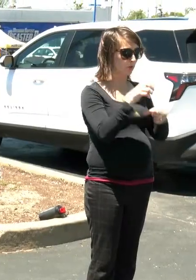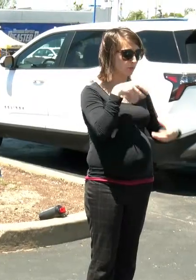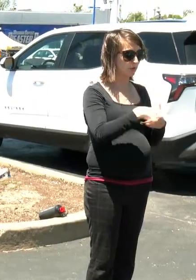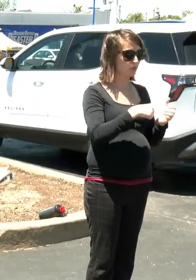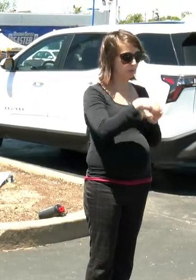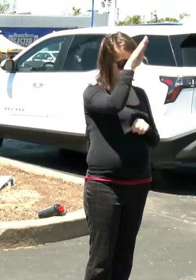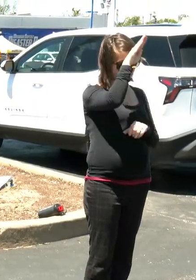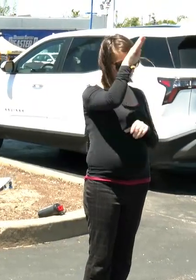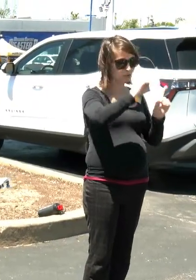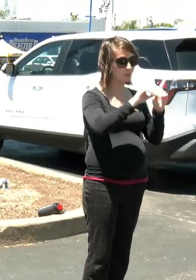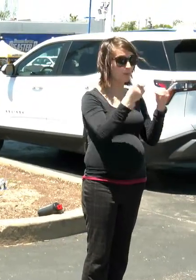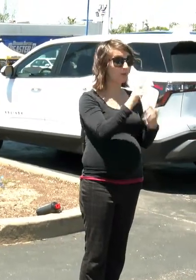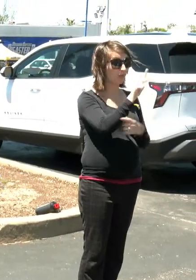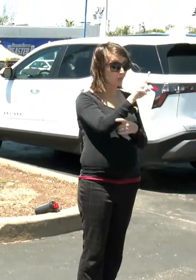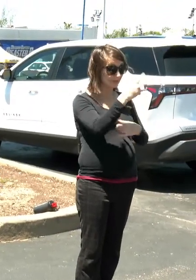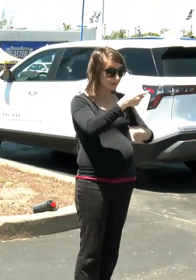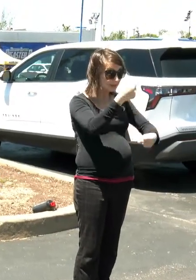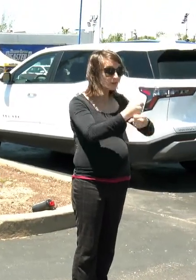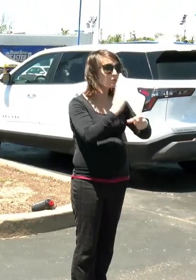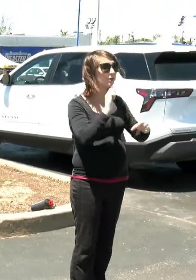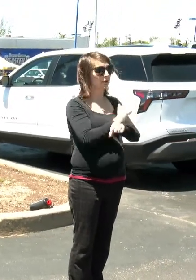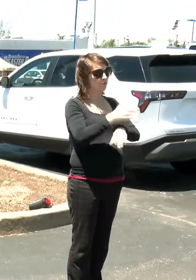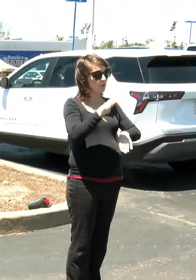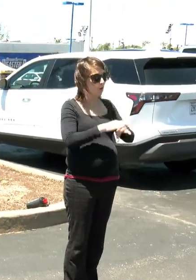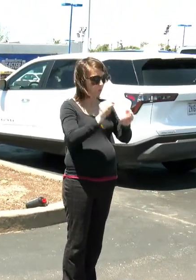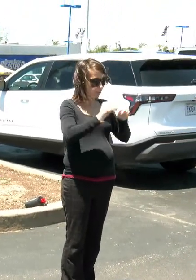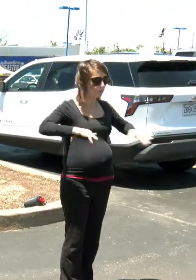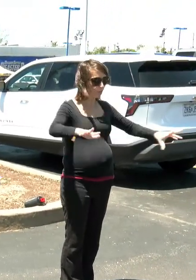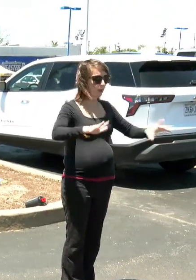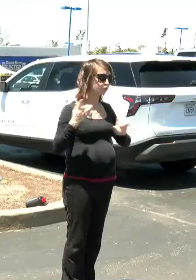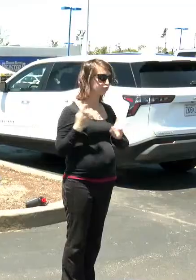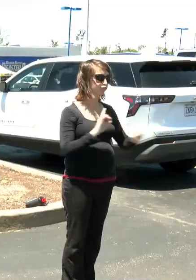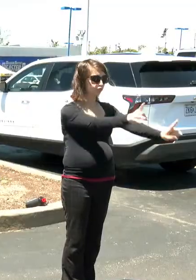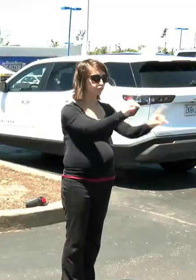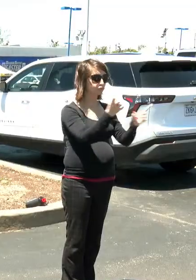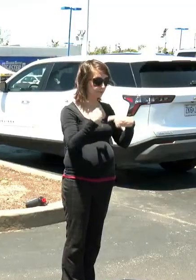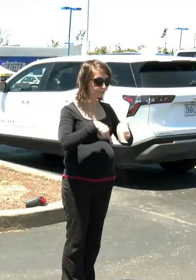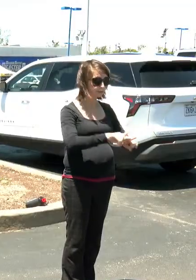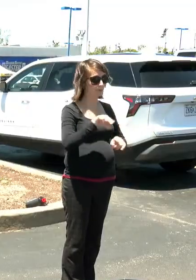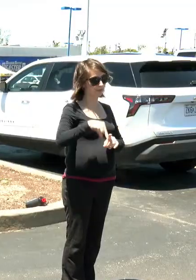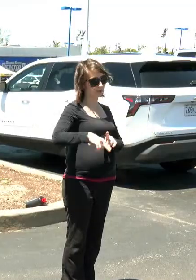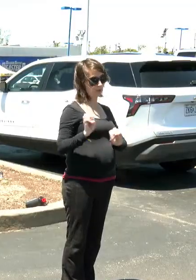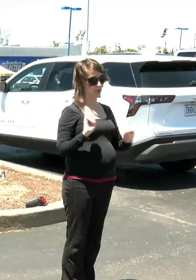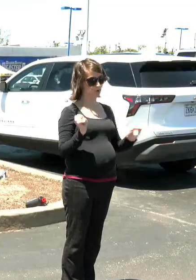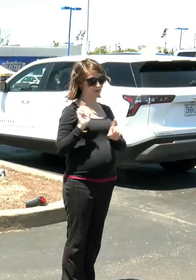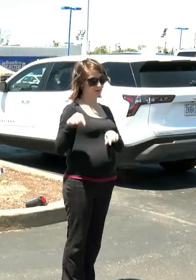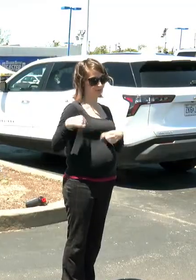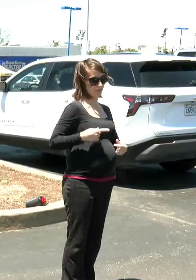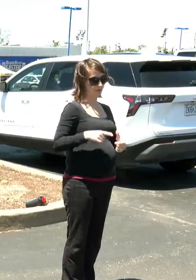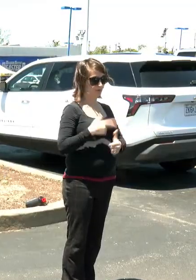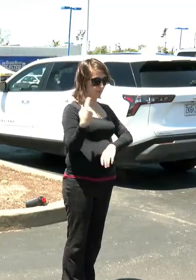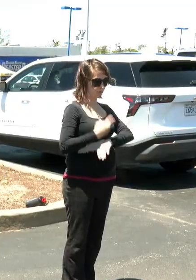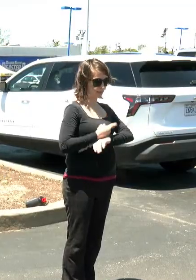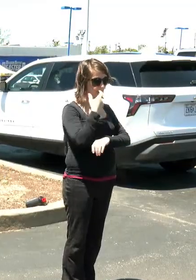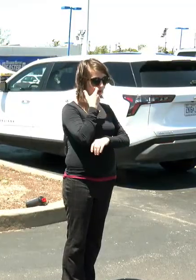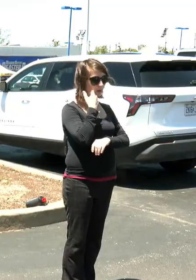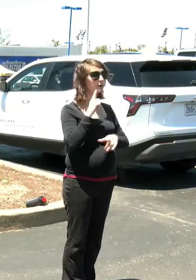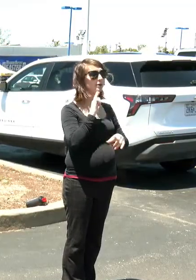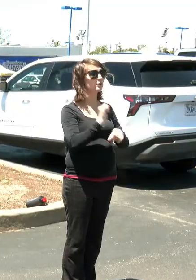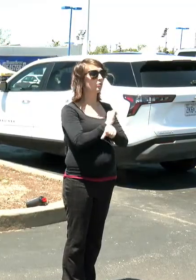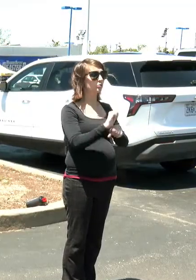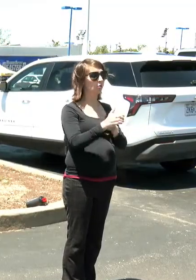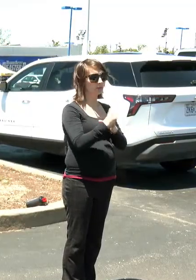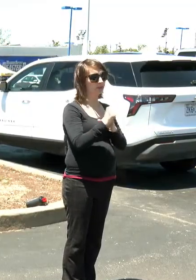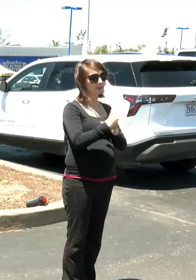36 years, has been on the ground in this emergency since day one. He is the head of Homeland